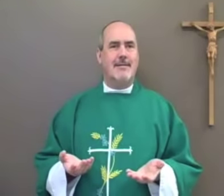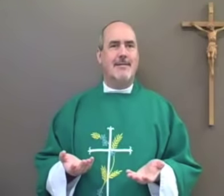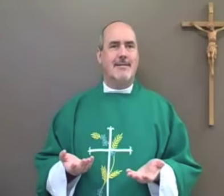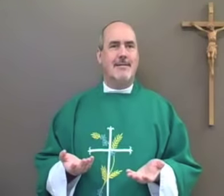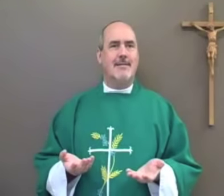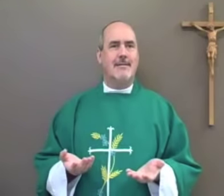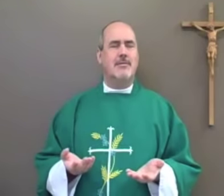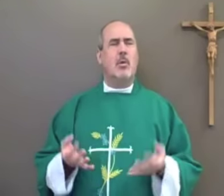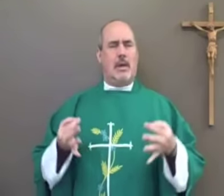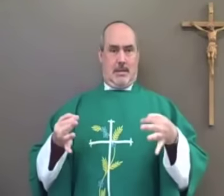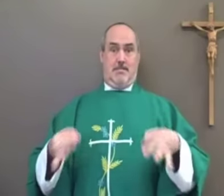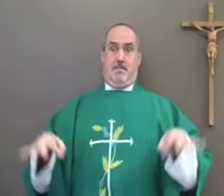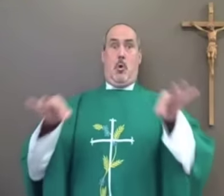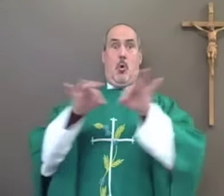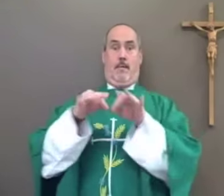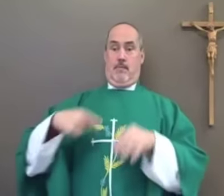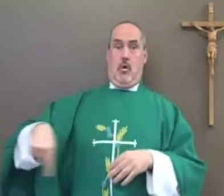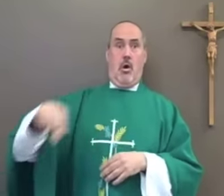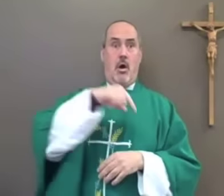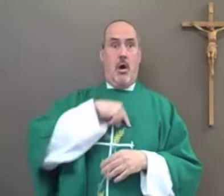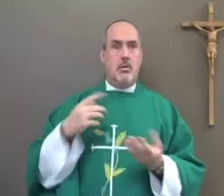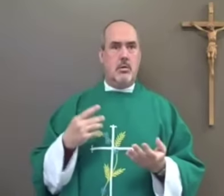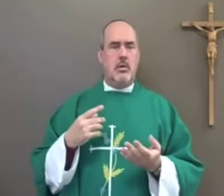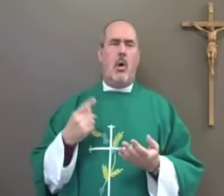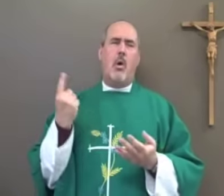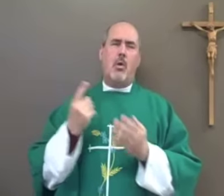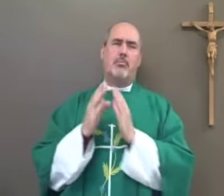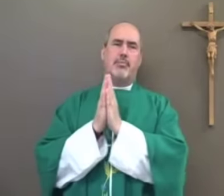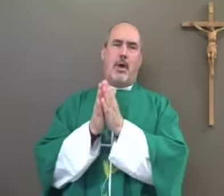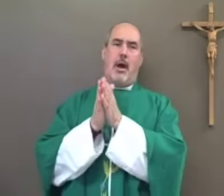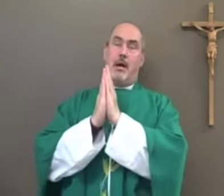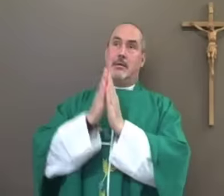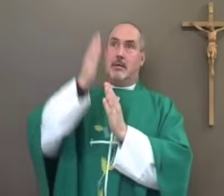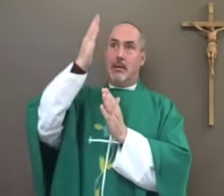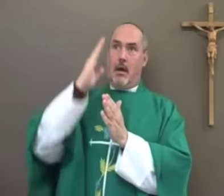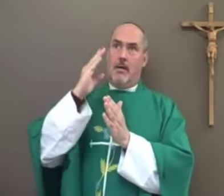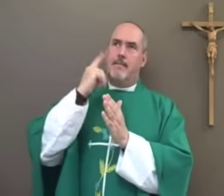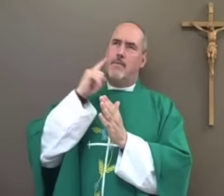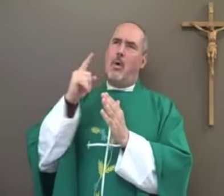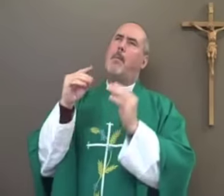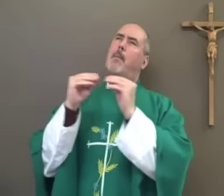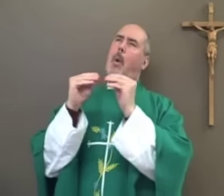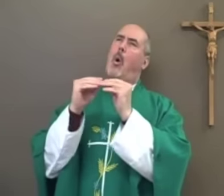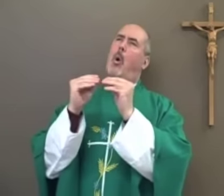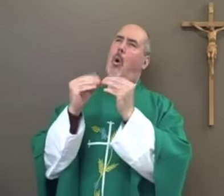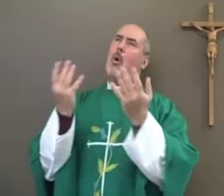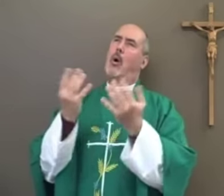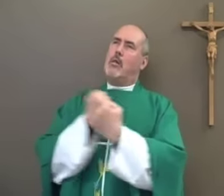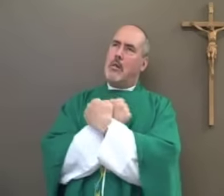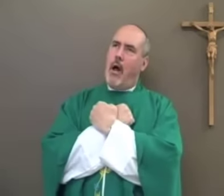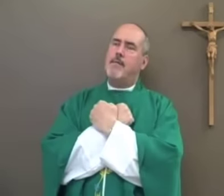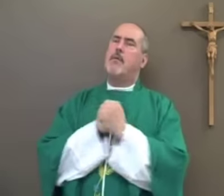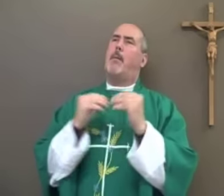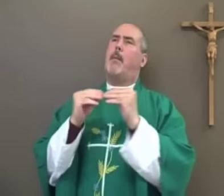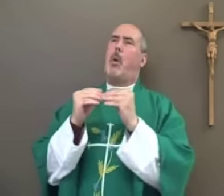at the temple. And it's important for all of us to pray to God to give us more